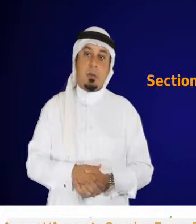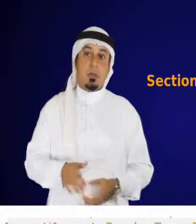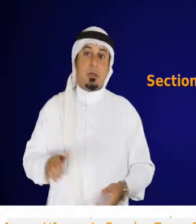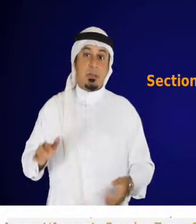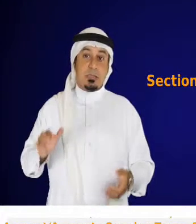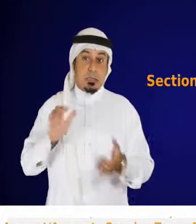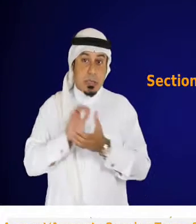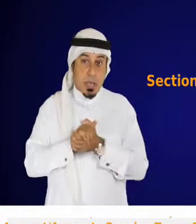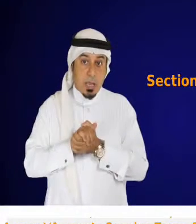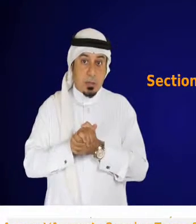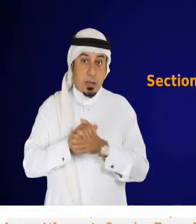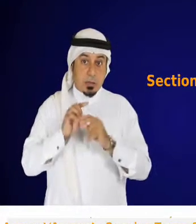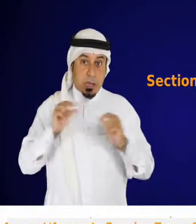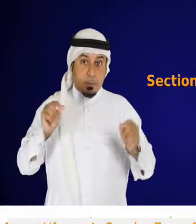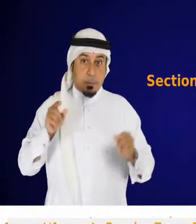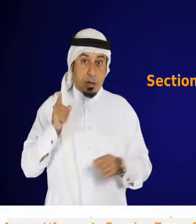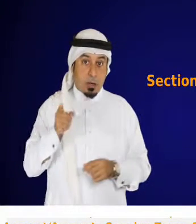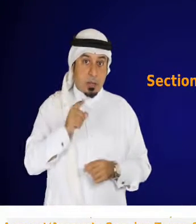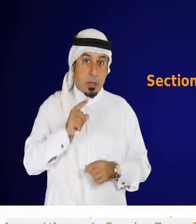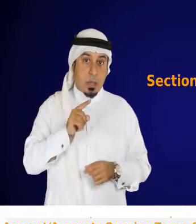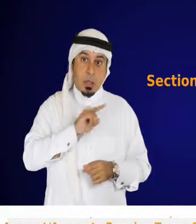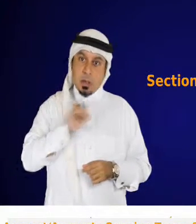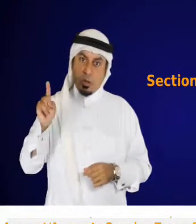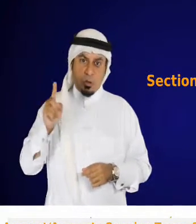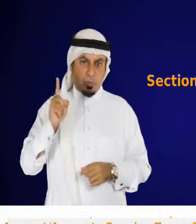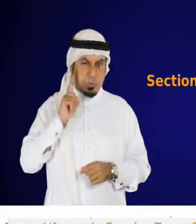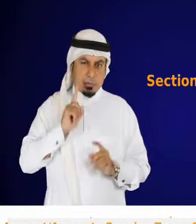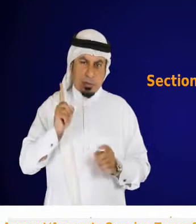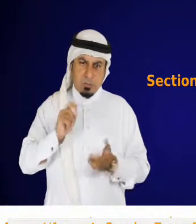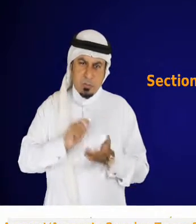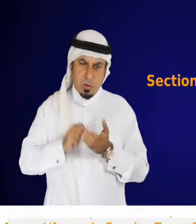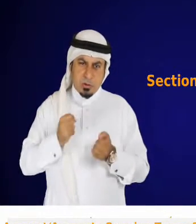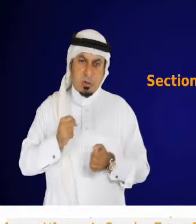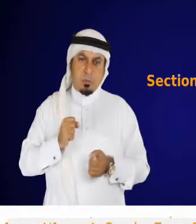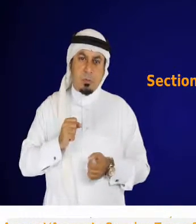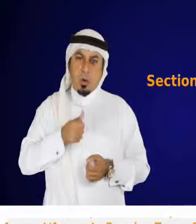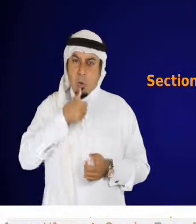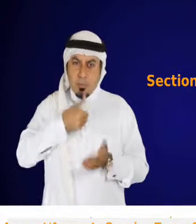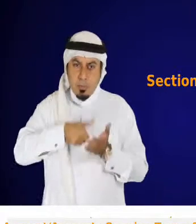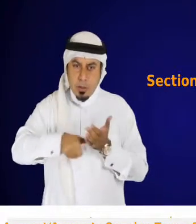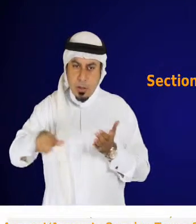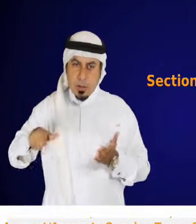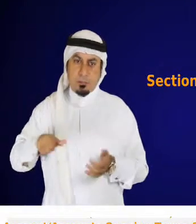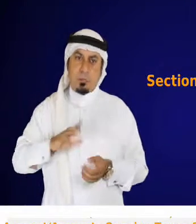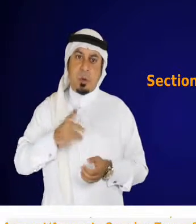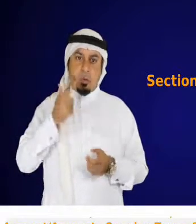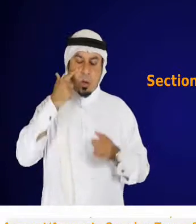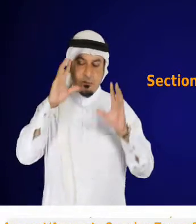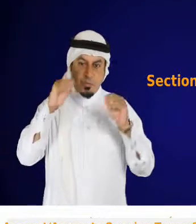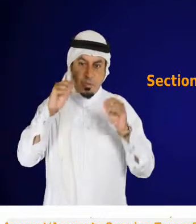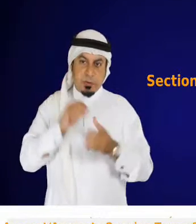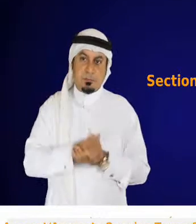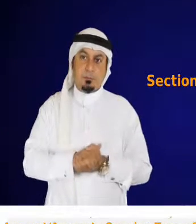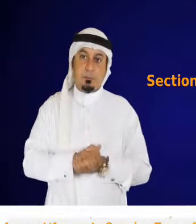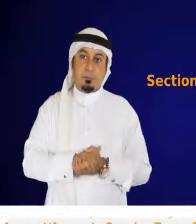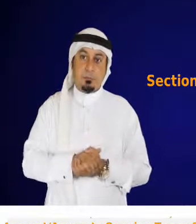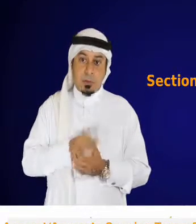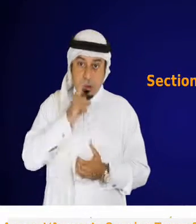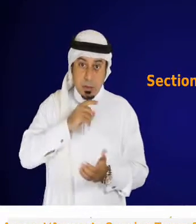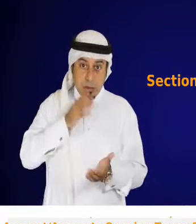'33. Account holders who are unable to sign, illiterate, blind, shall present a proper and acceptable ID to the